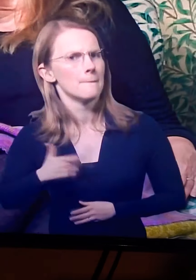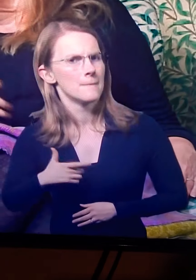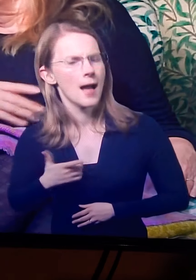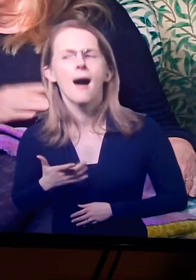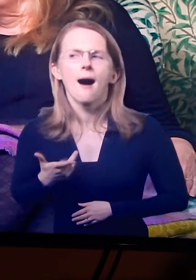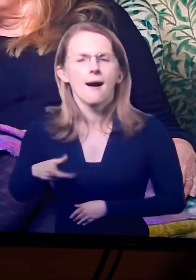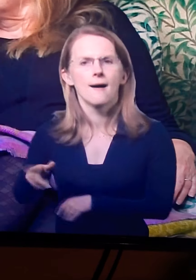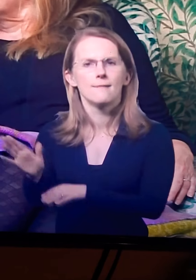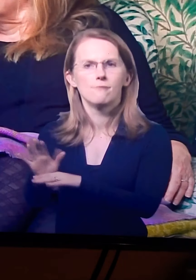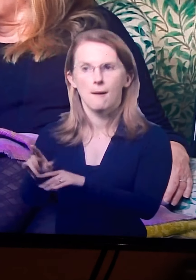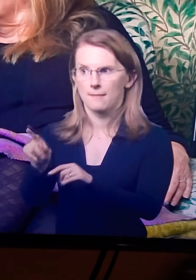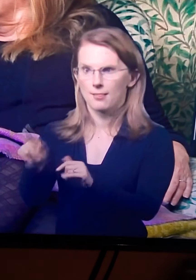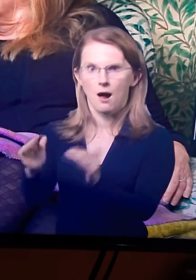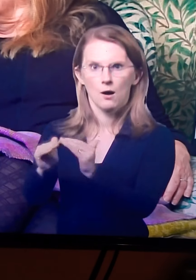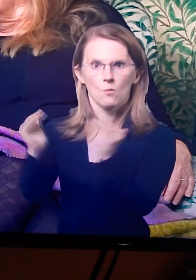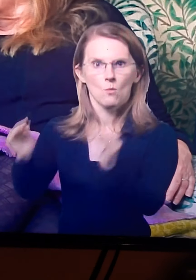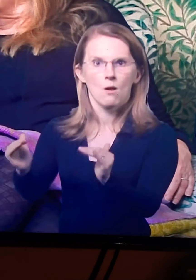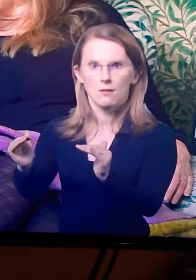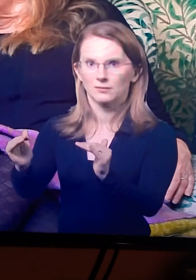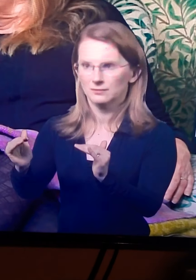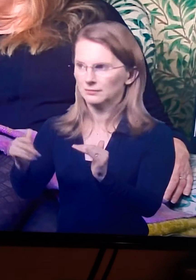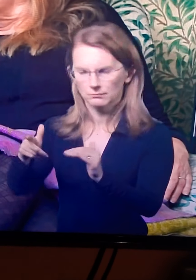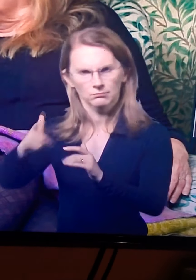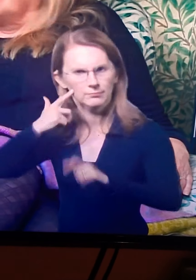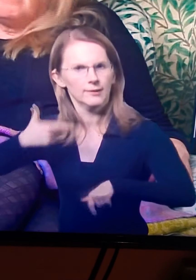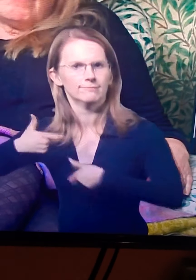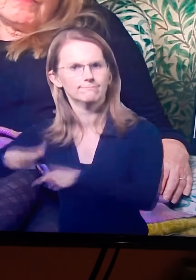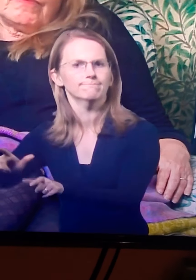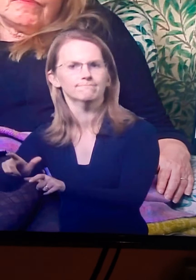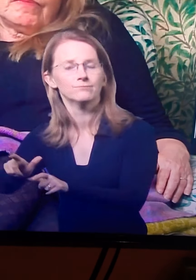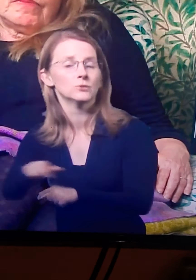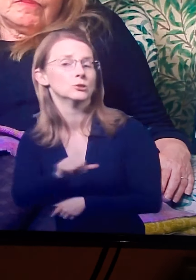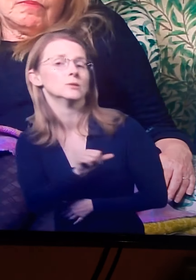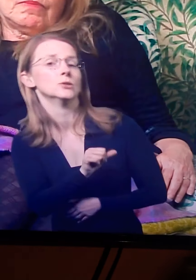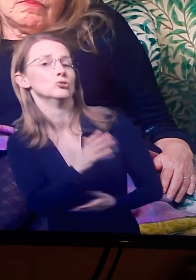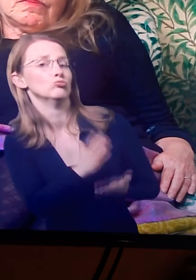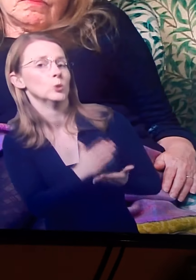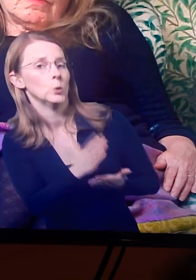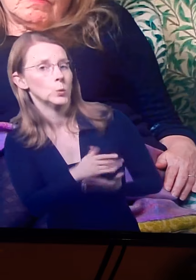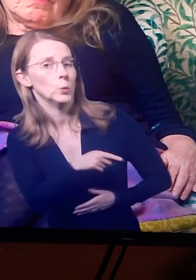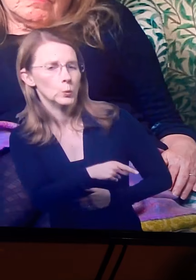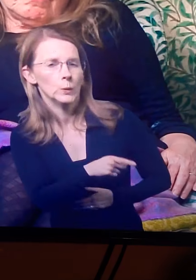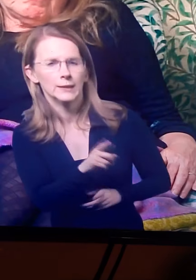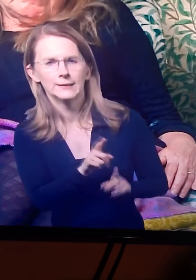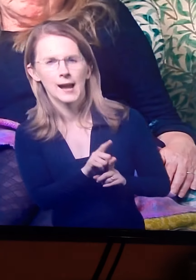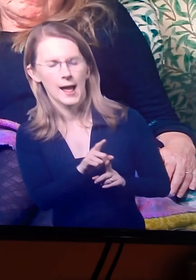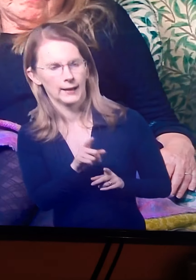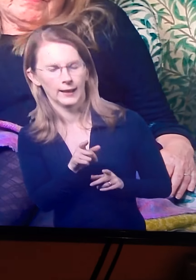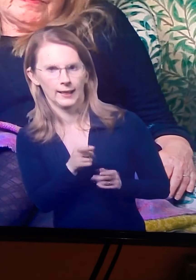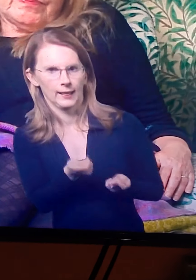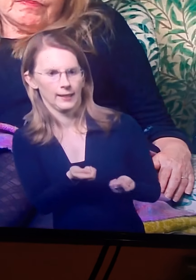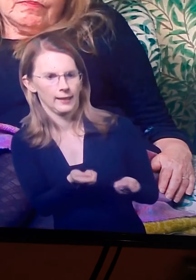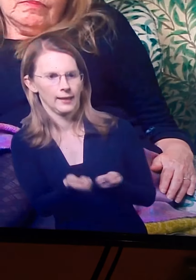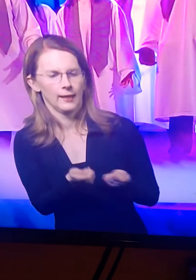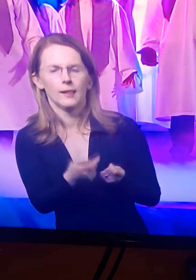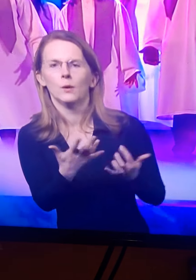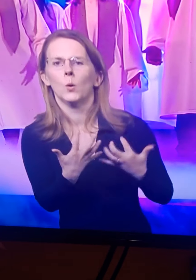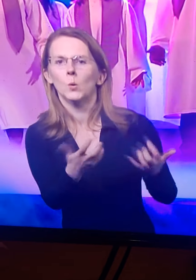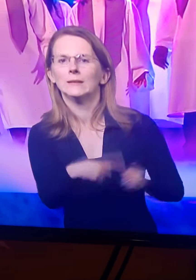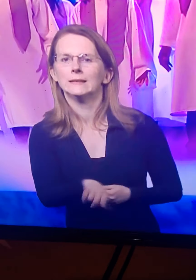programmes of that quality. That's true. Like, there could be some sort of audience manipulation